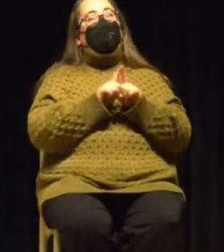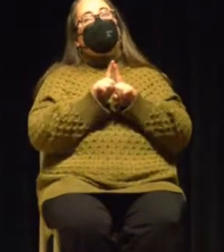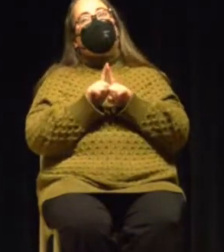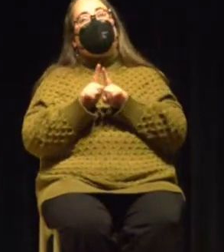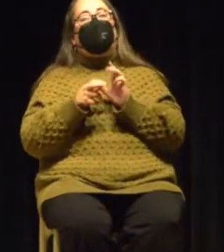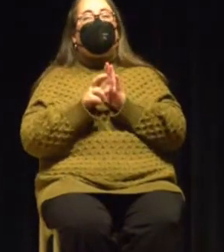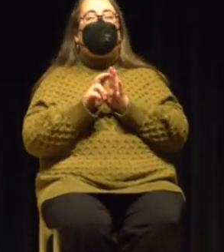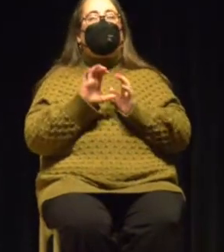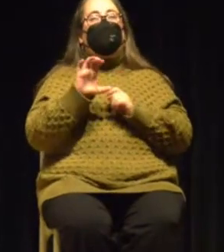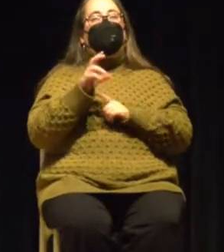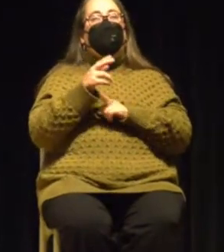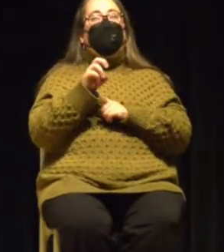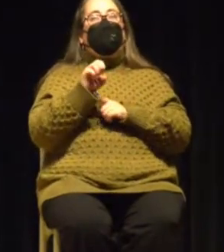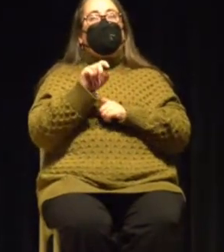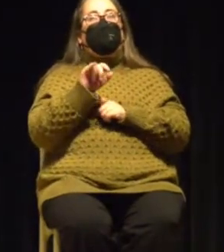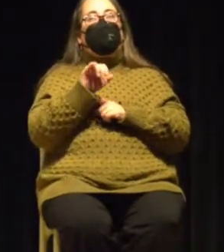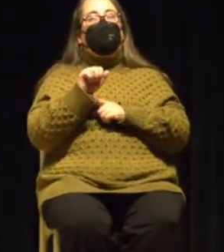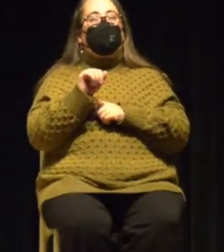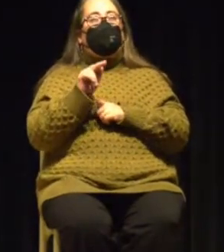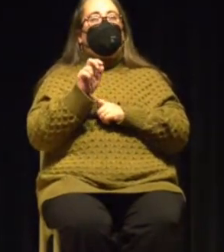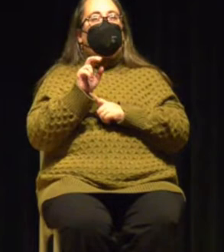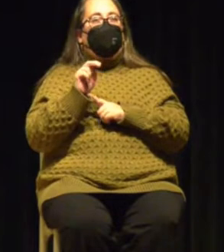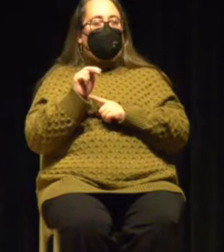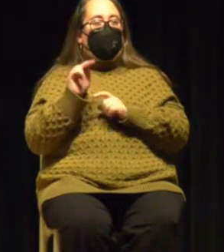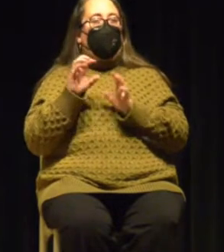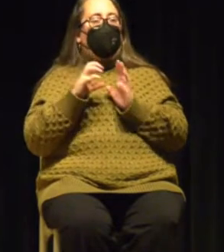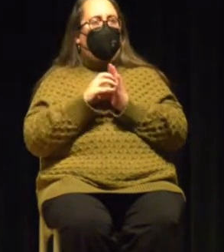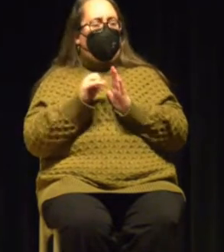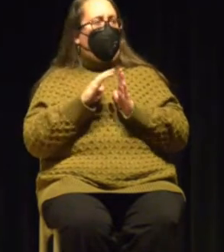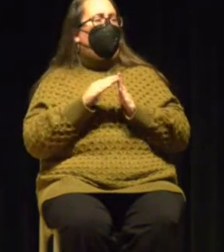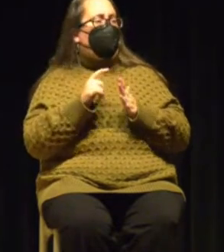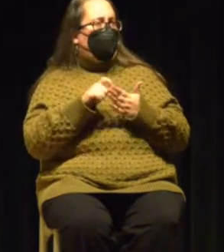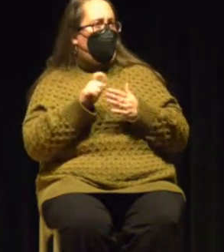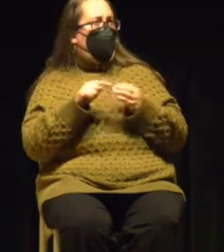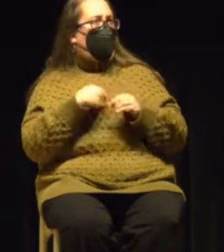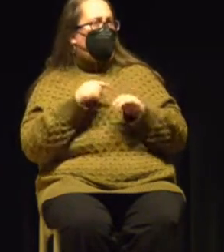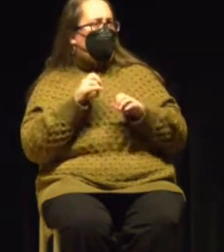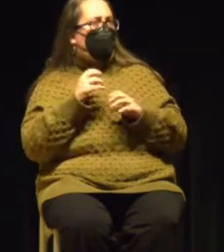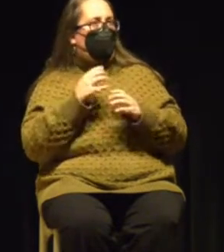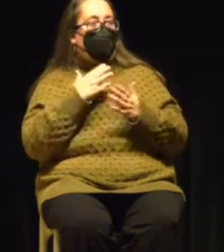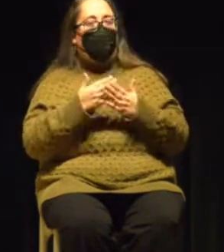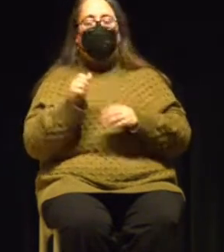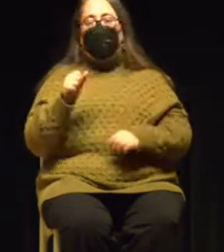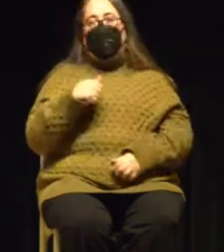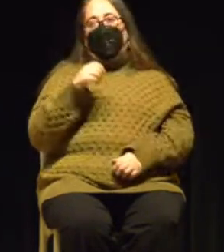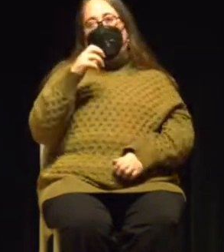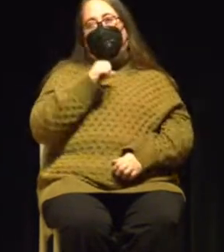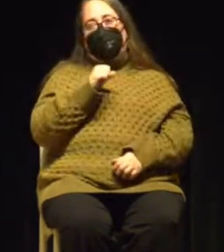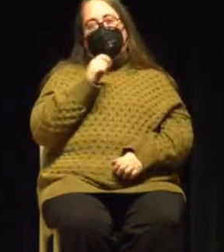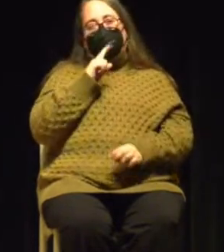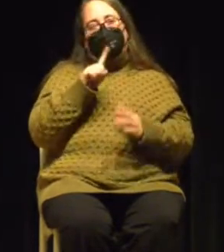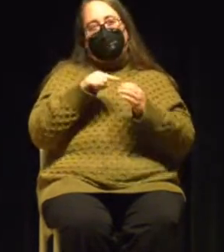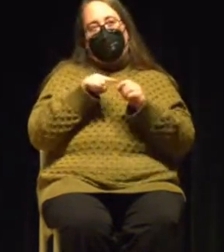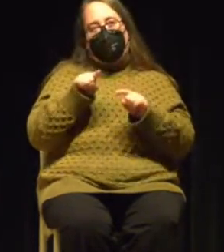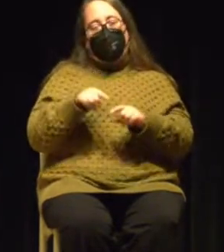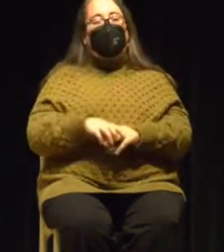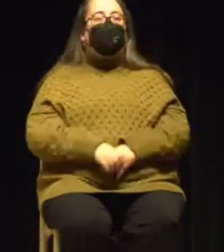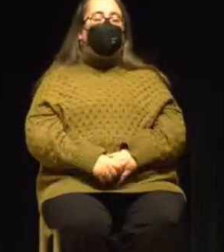and Chelsea Clinton blurbed, she's like, that book you wrote about me is doing really well. I was like, yeah, mom, I guess it kind of is about you.